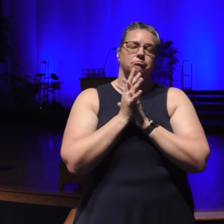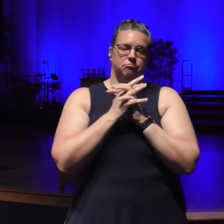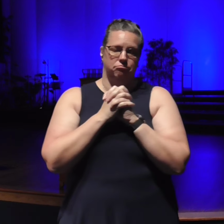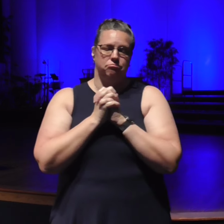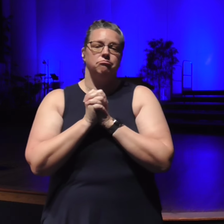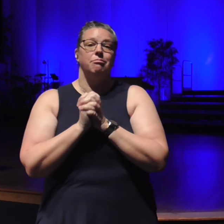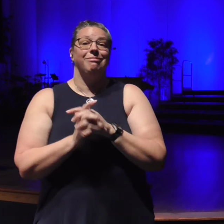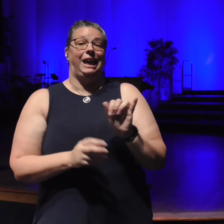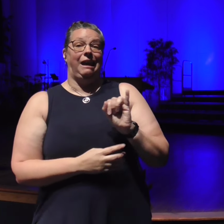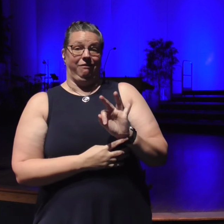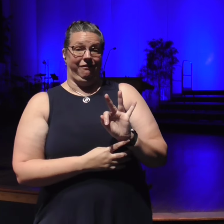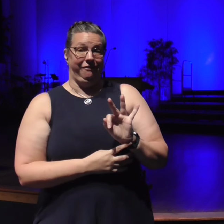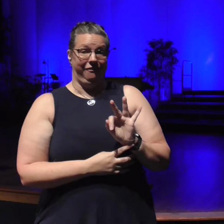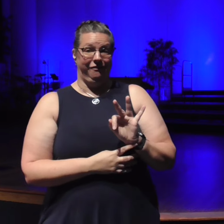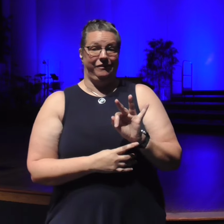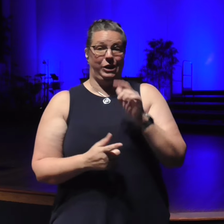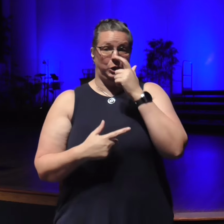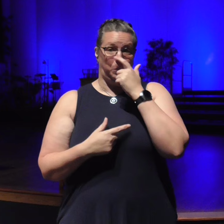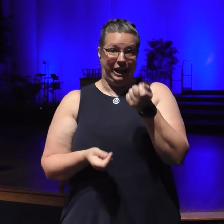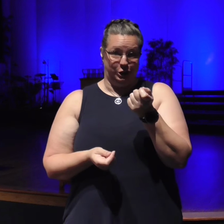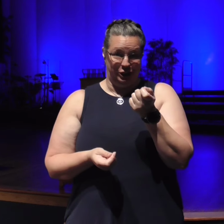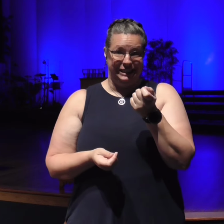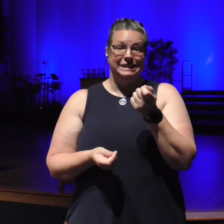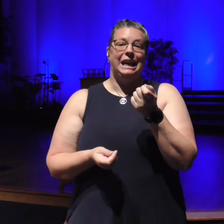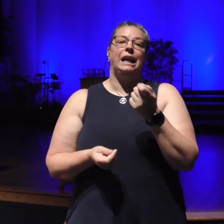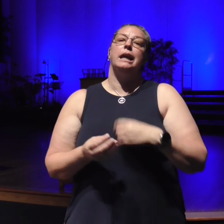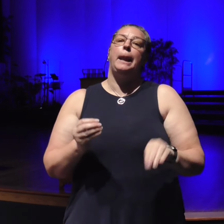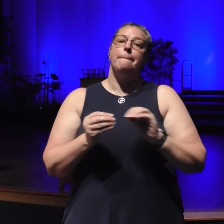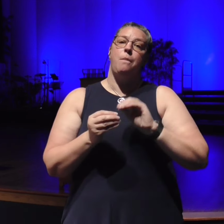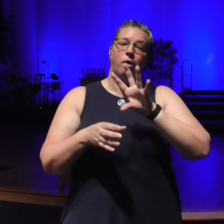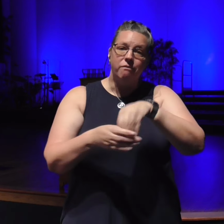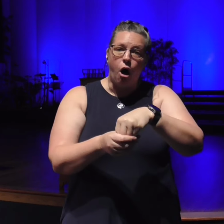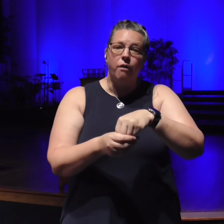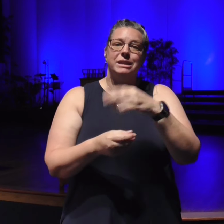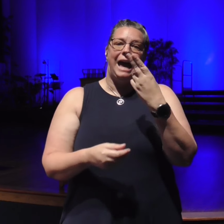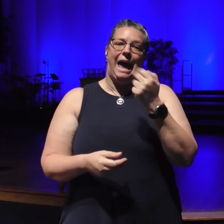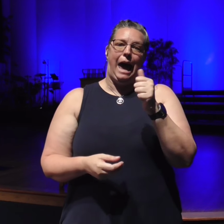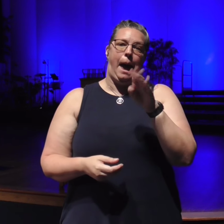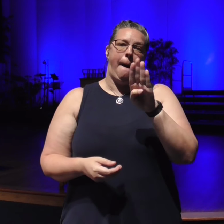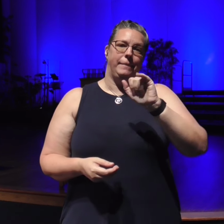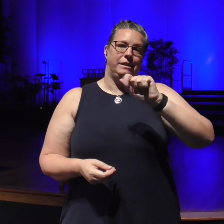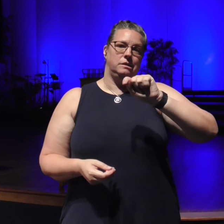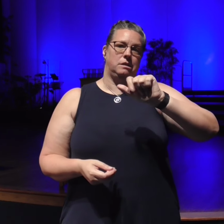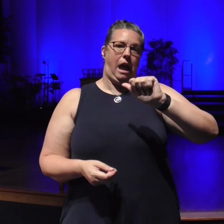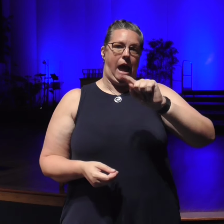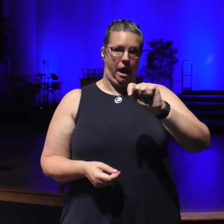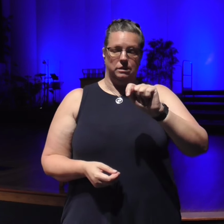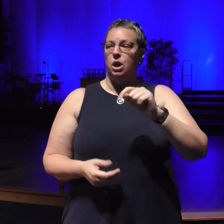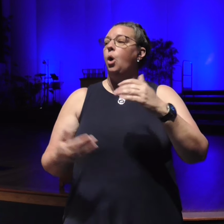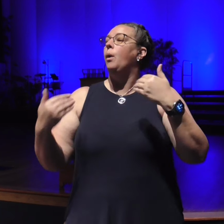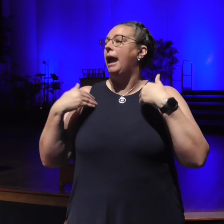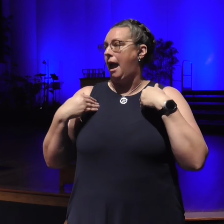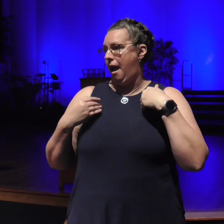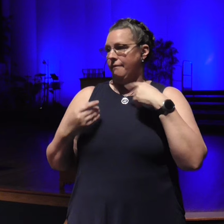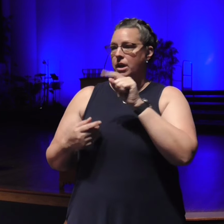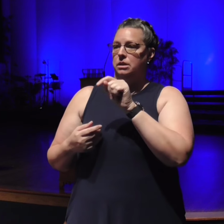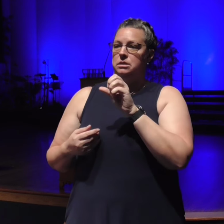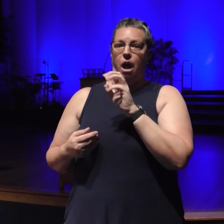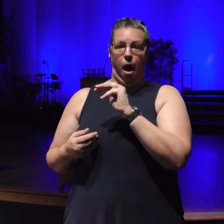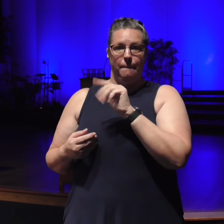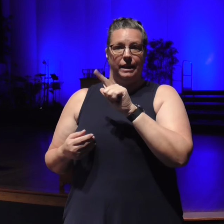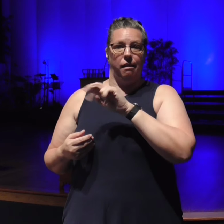And if you are interested in getting more involved in Habitat, we have Tom and Linda Brunn who